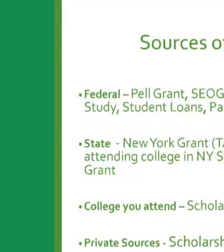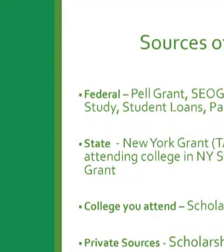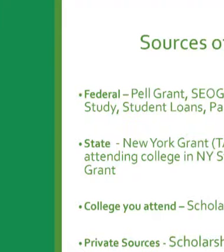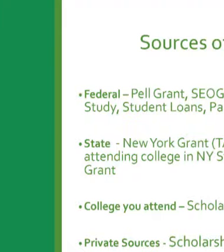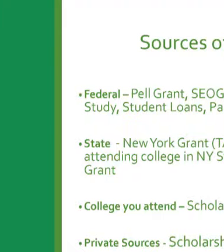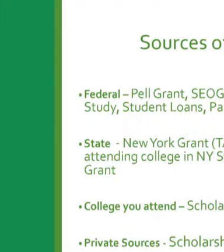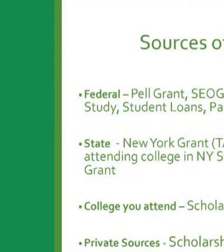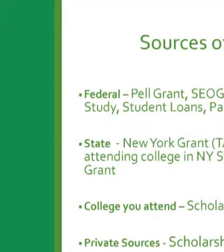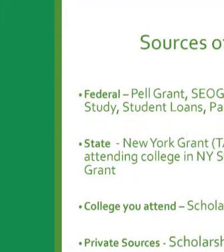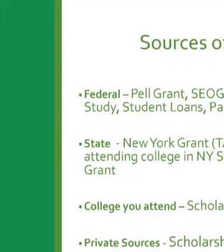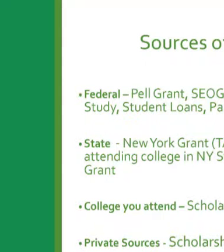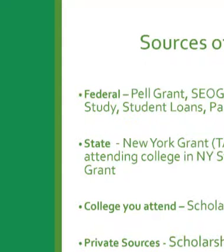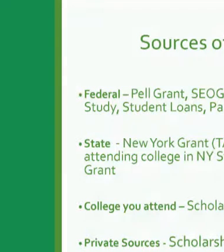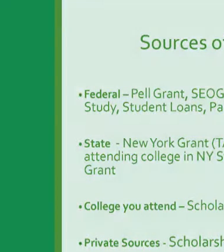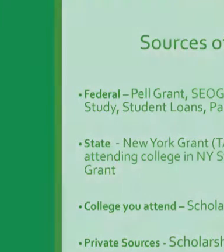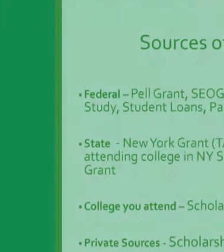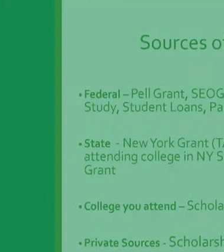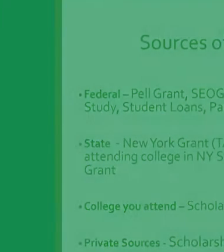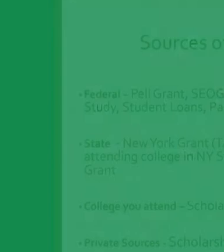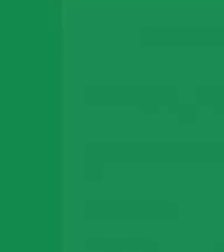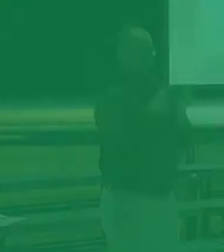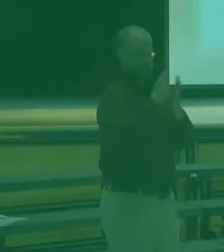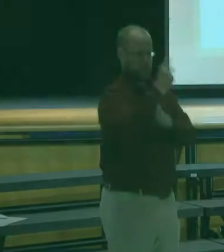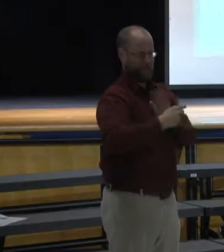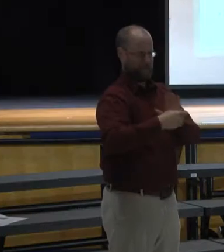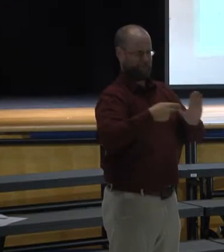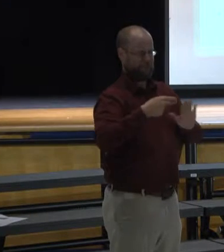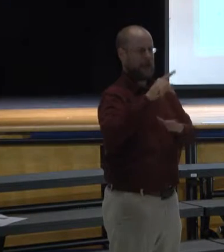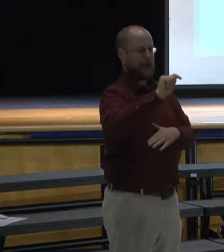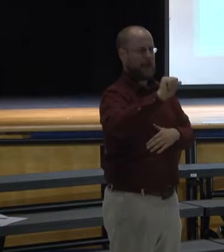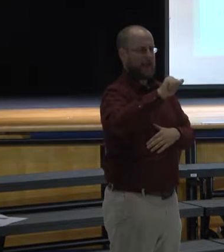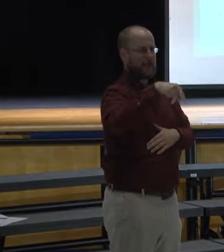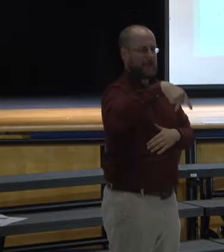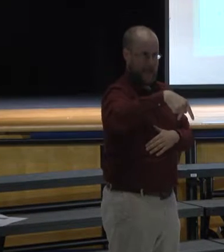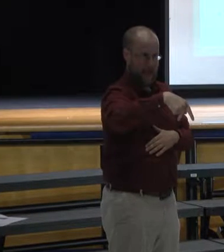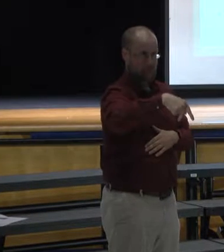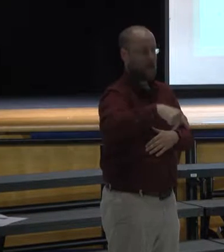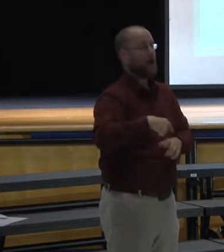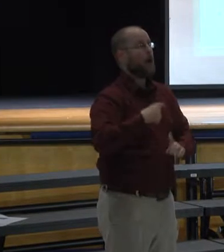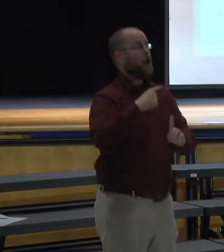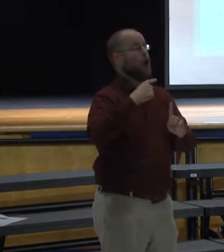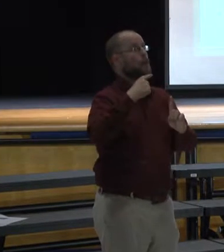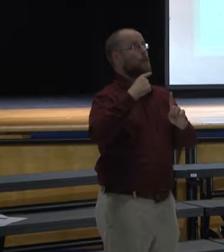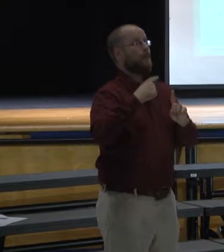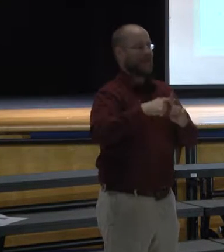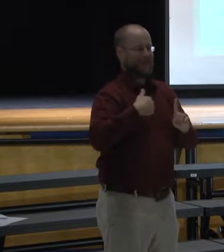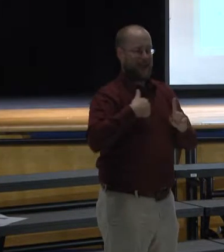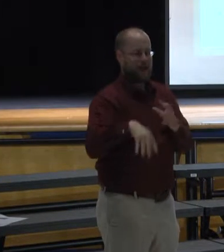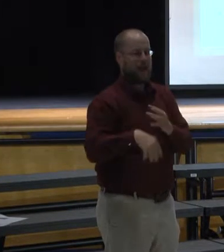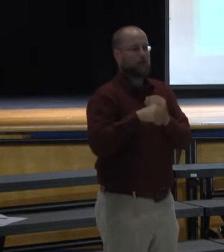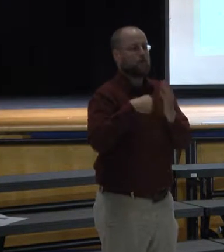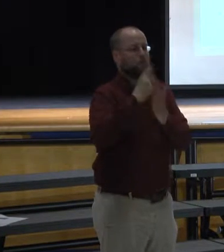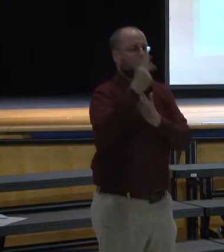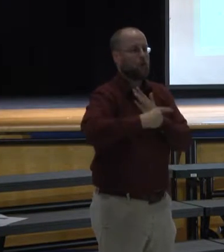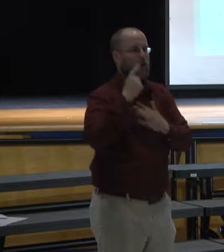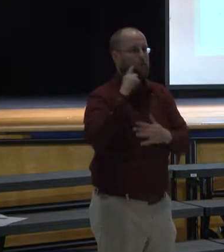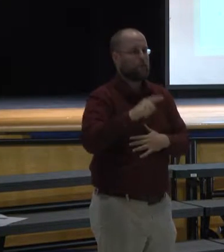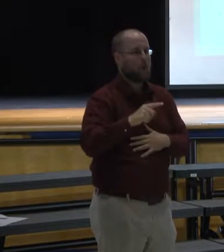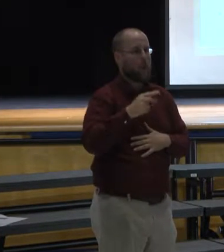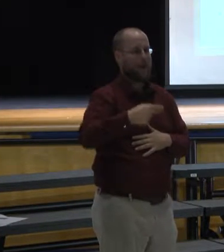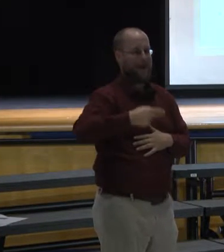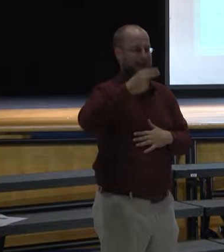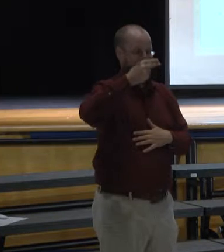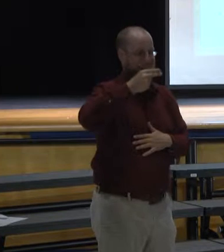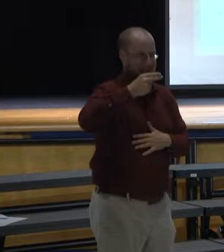called a TAP grant. But they also have some specialized programs for high achieving students or students going into particular